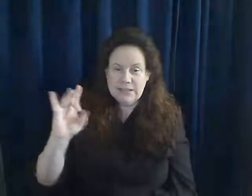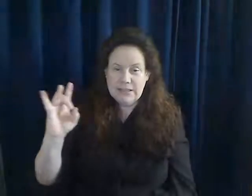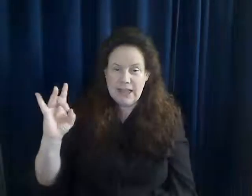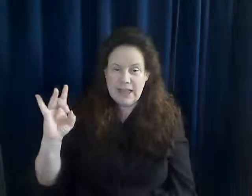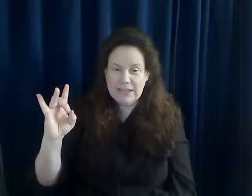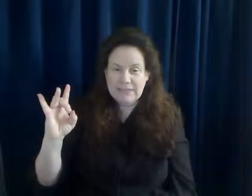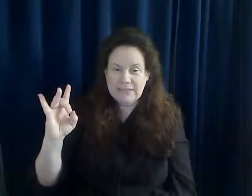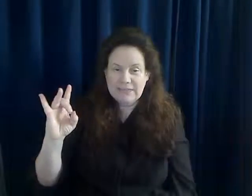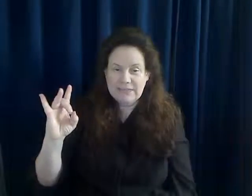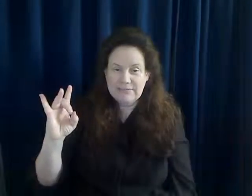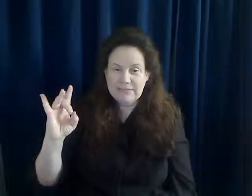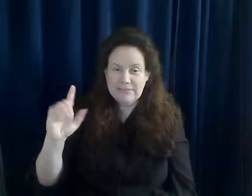28,